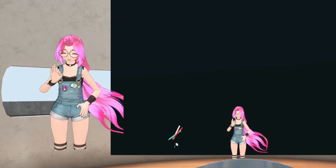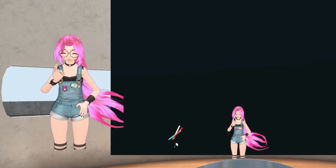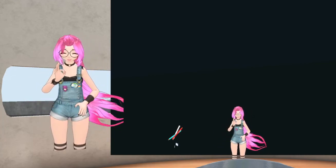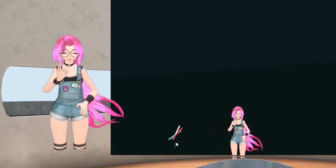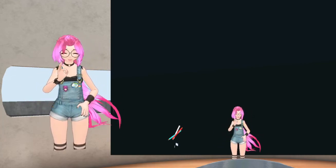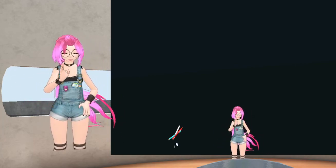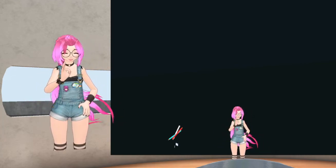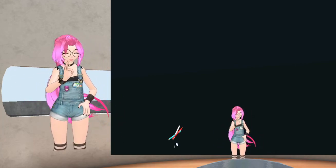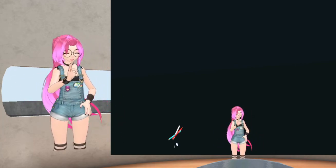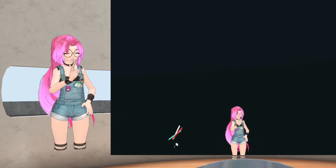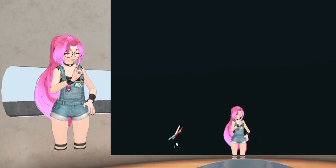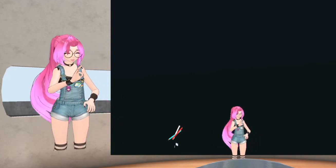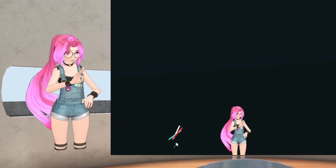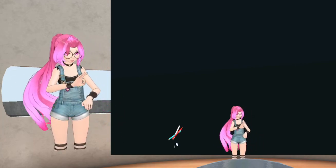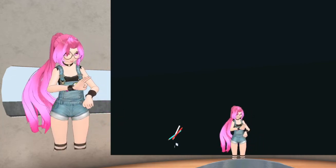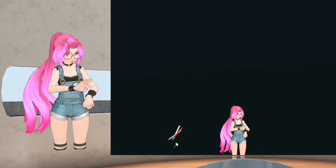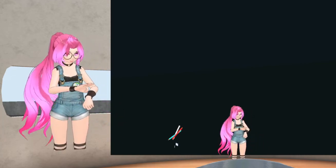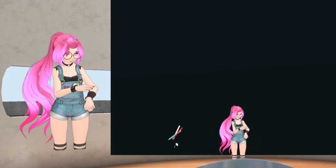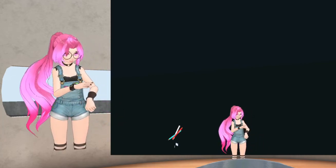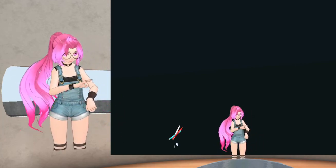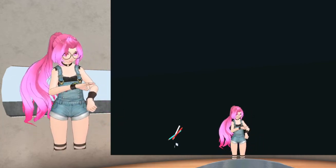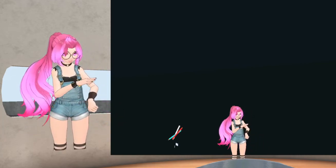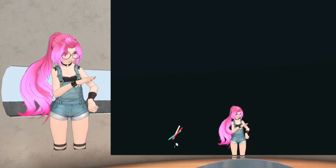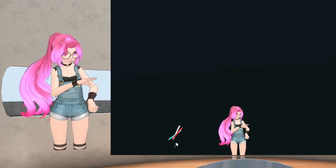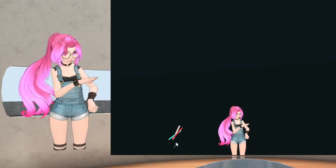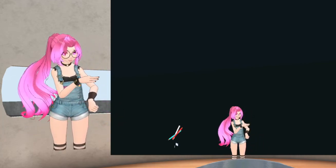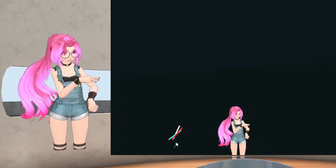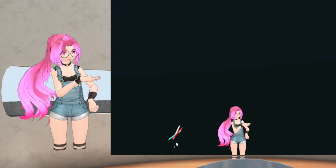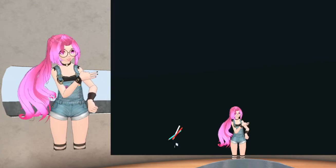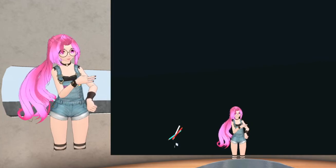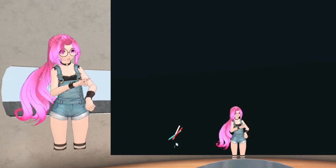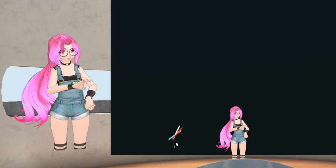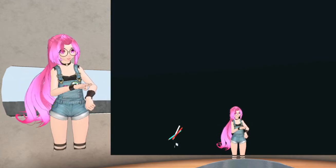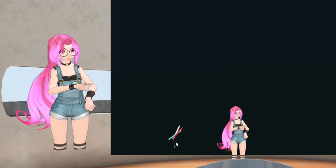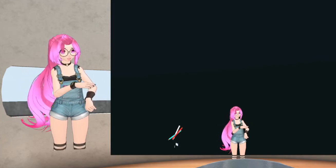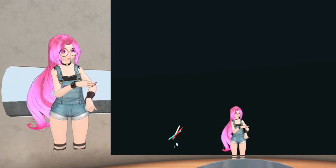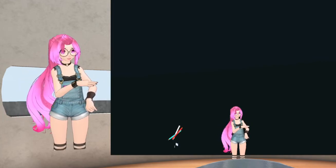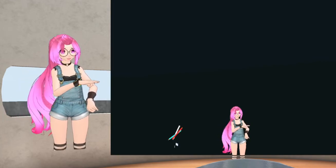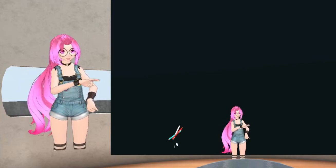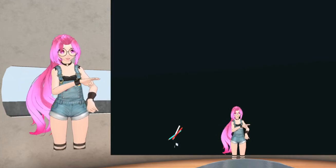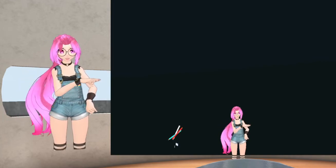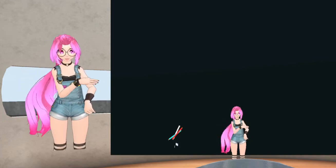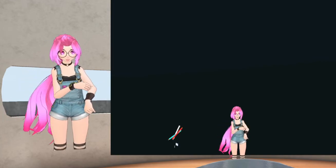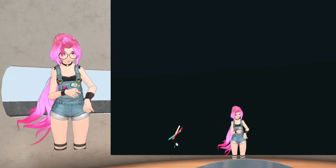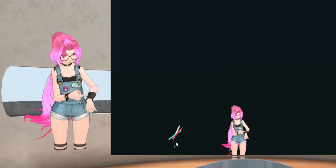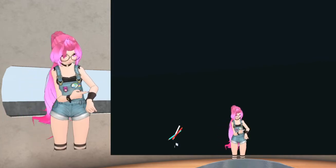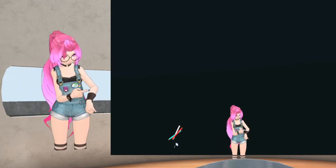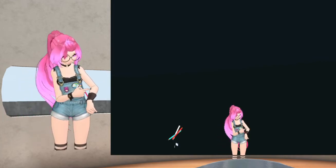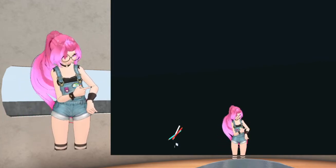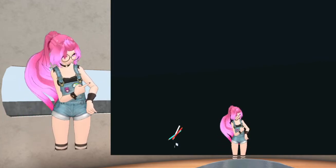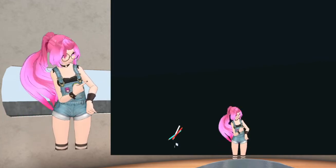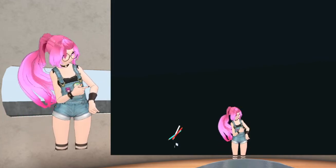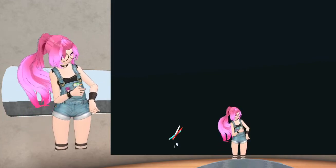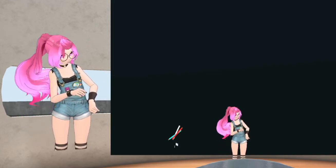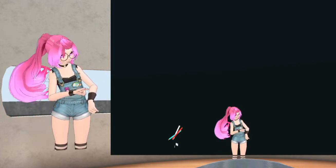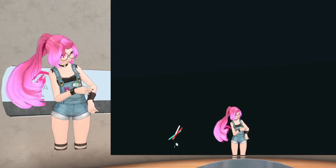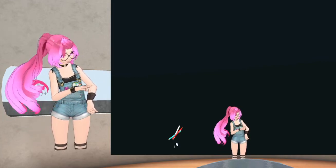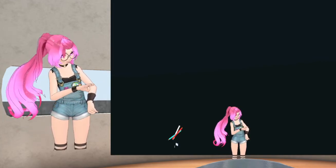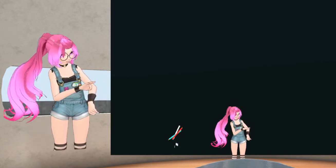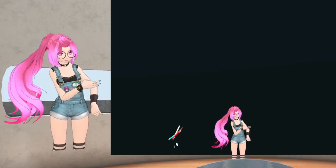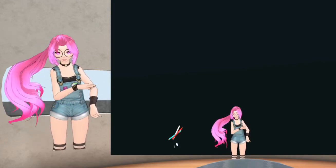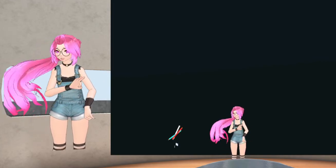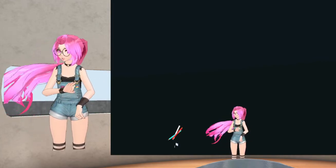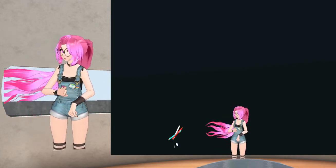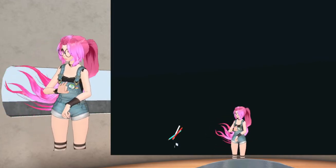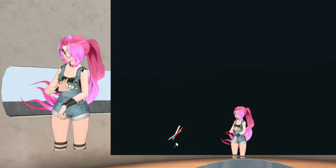furry is F hand, F for fur, and then you're plucking upwards on your arm because of all the fur on your arm. So it's